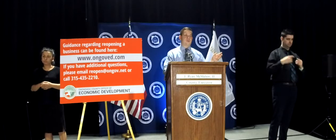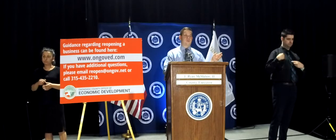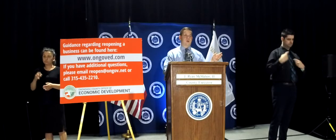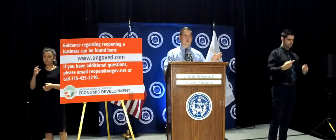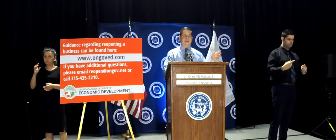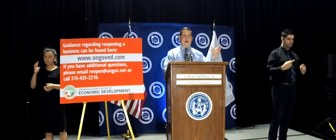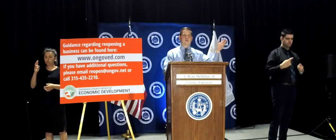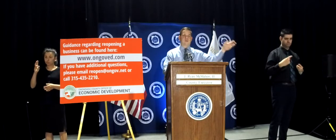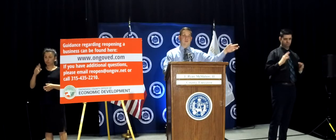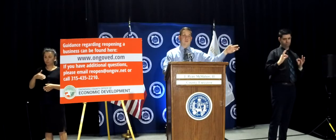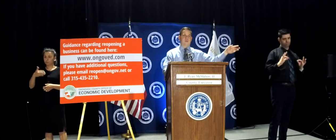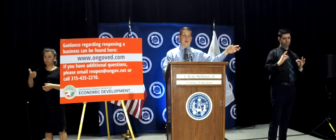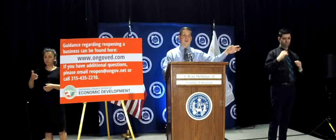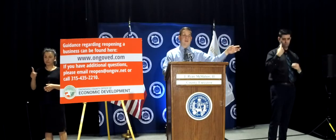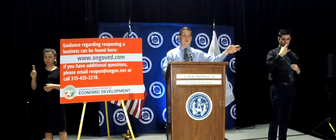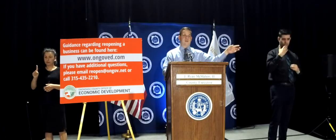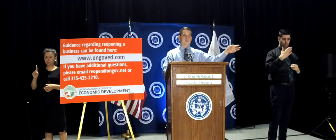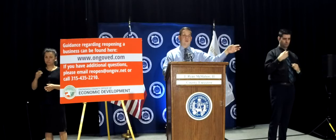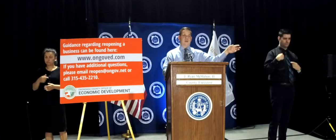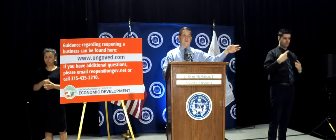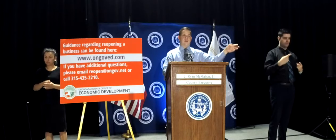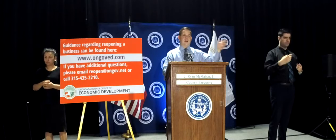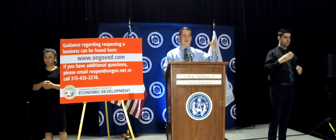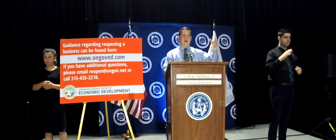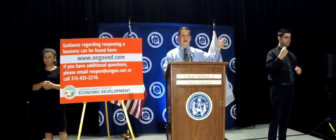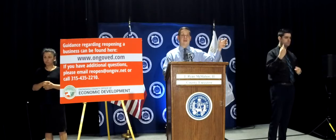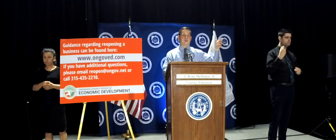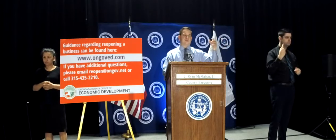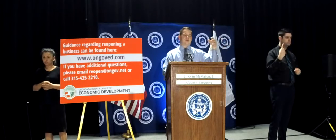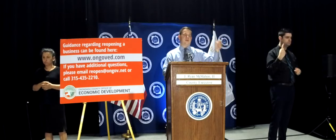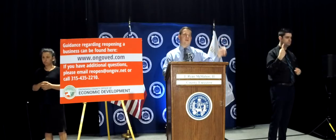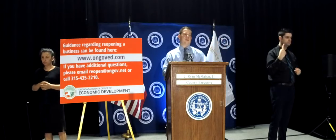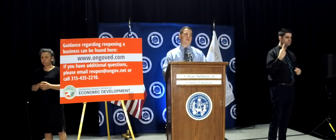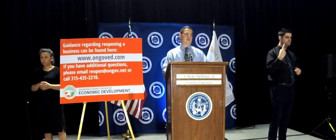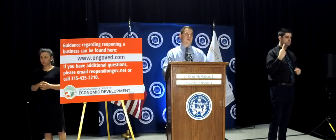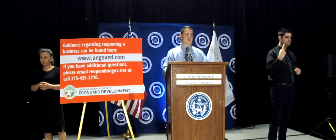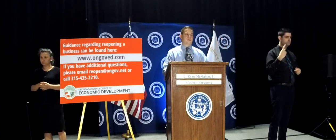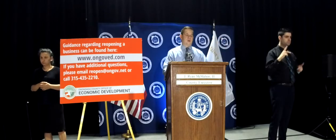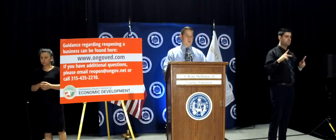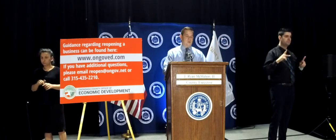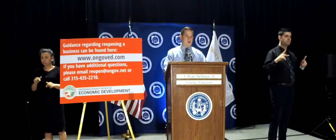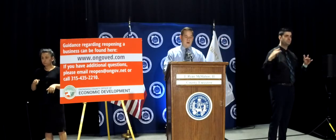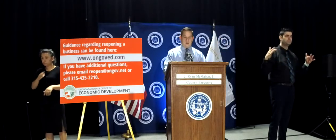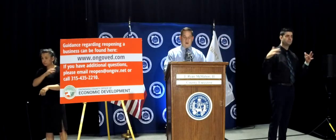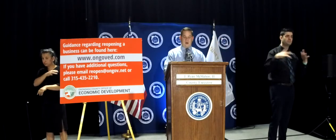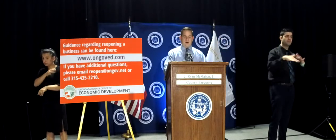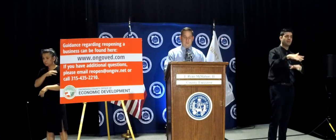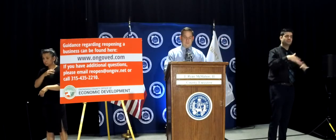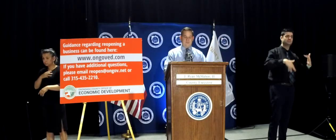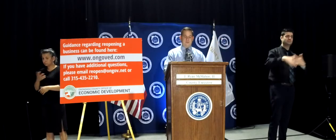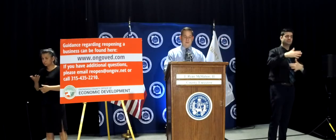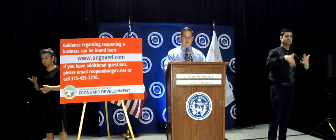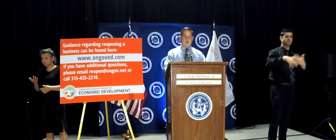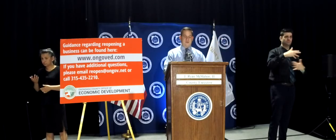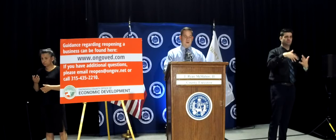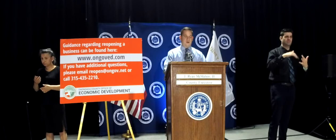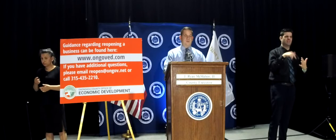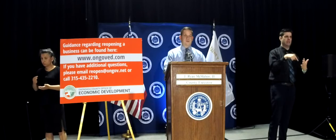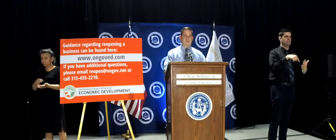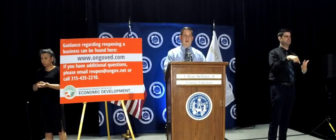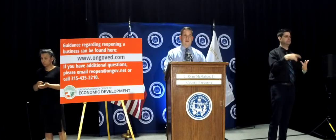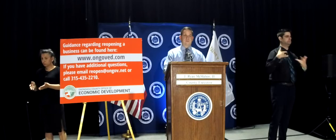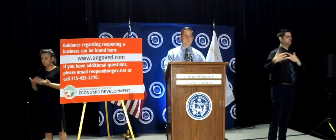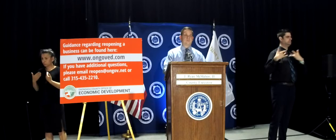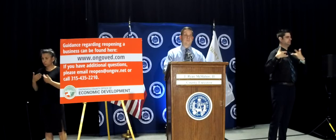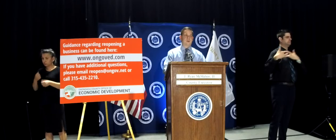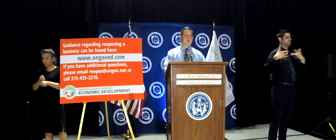that we just brought thousands of people back into the community every day interacting with each other. So the healthcare numbers